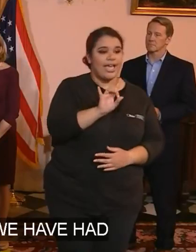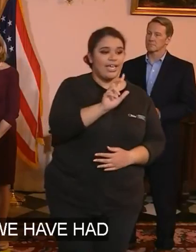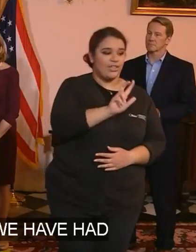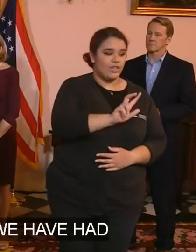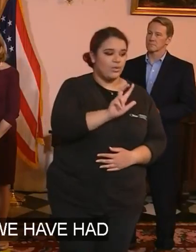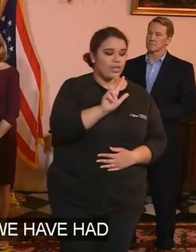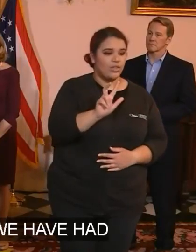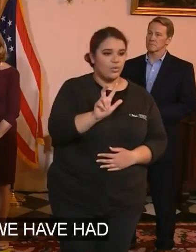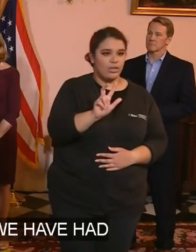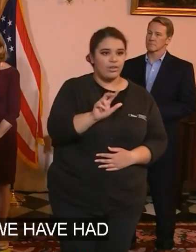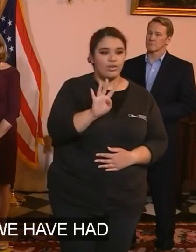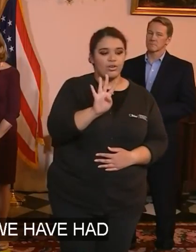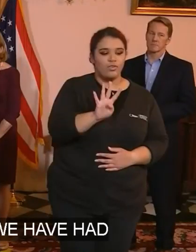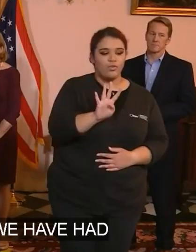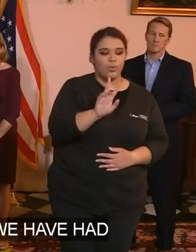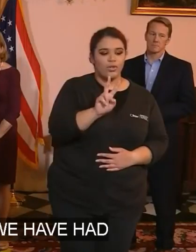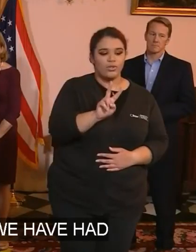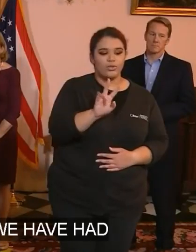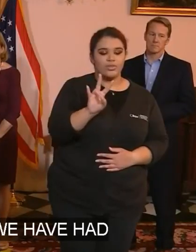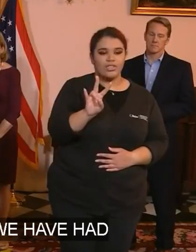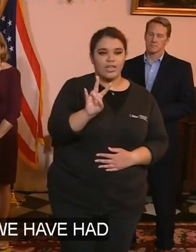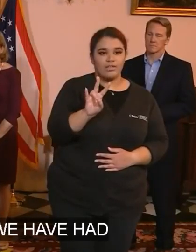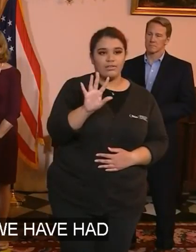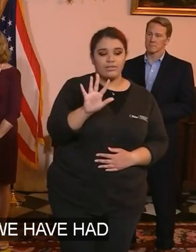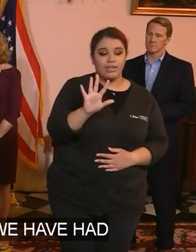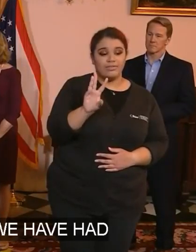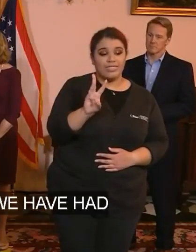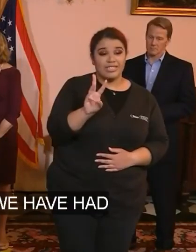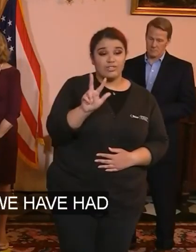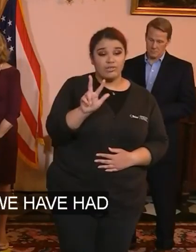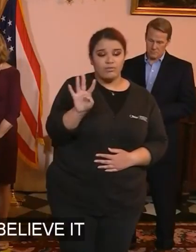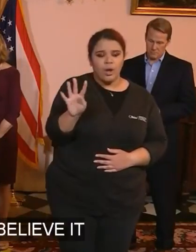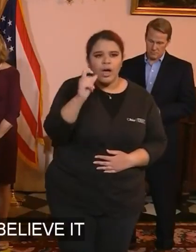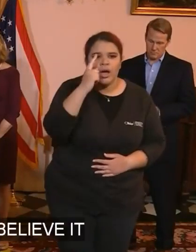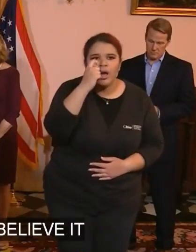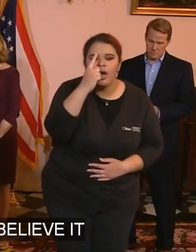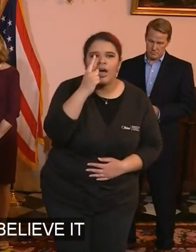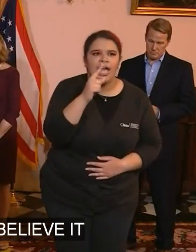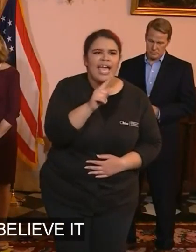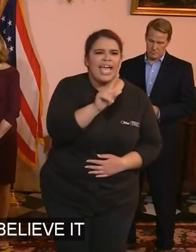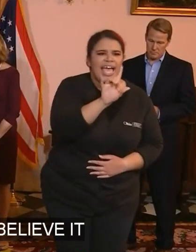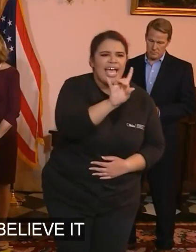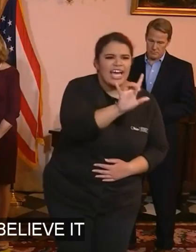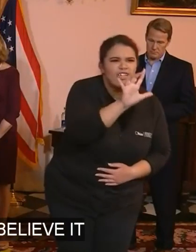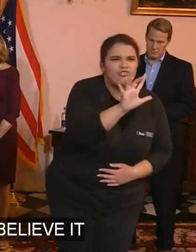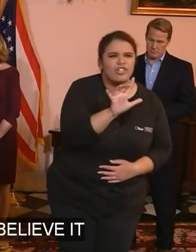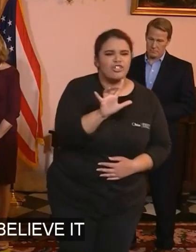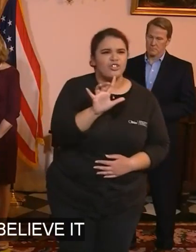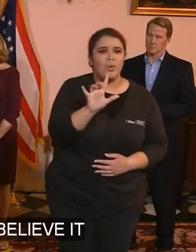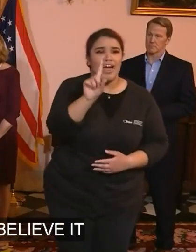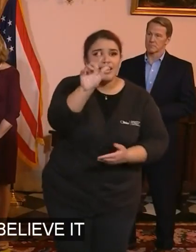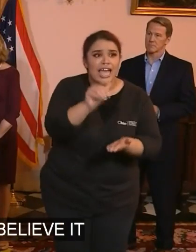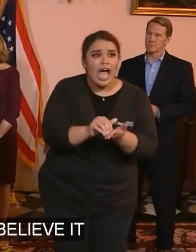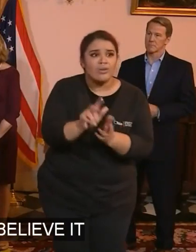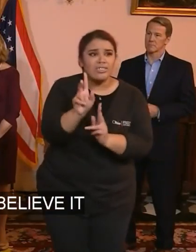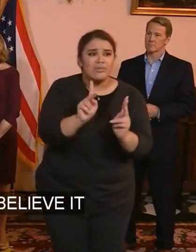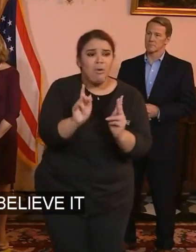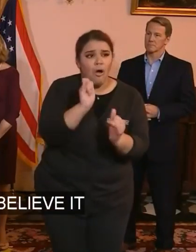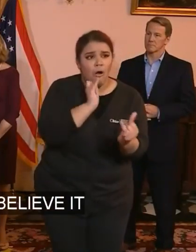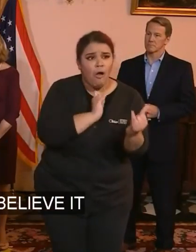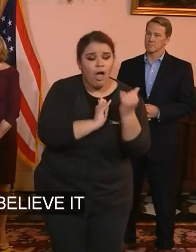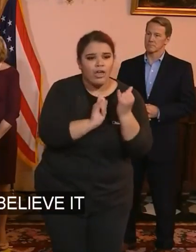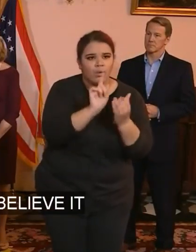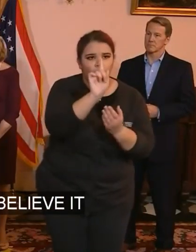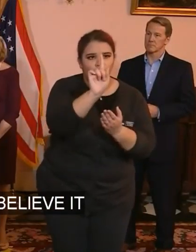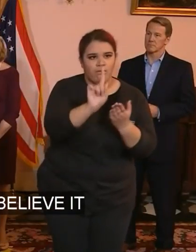so high, I believe it was the 800 to 1,000 an hour. People had to leave messages, so I apologize to people